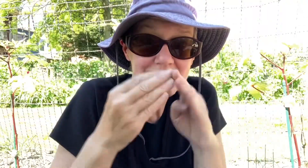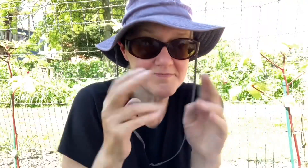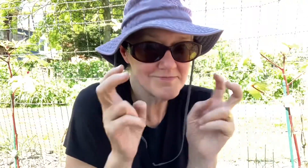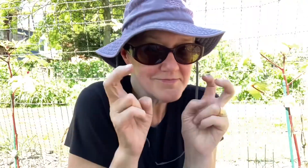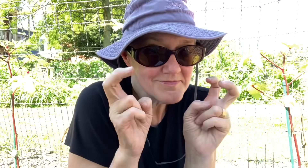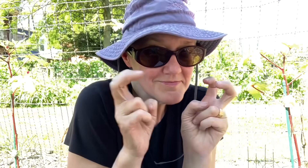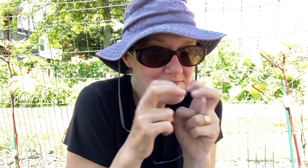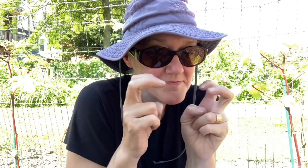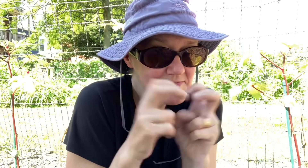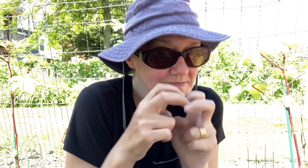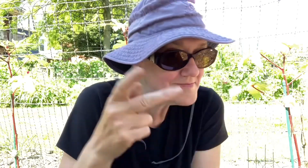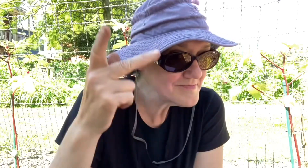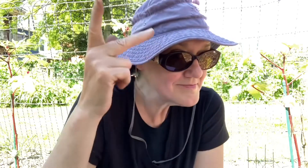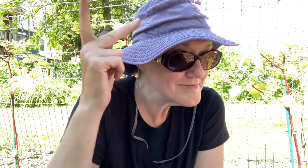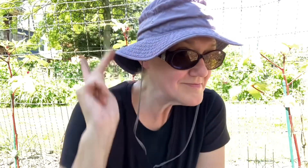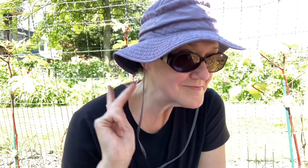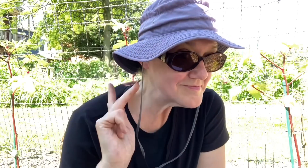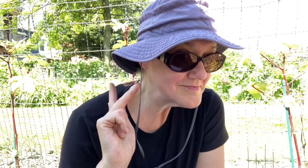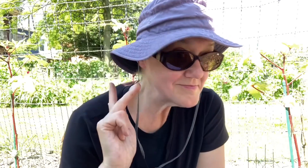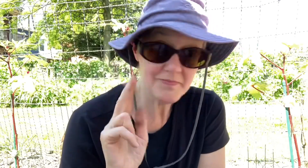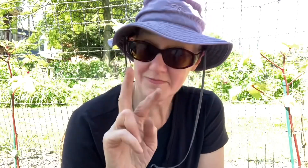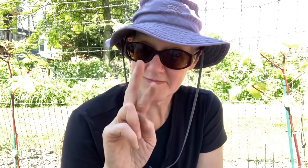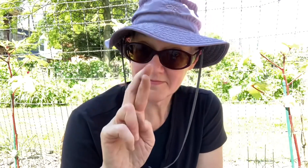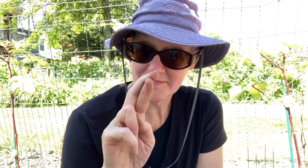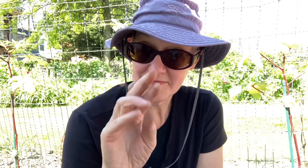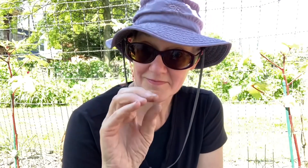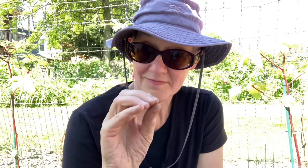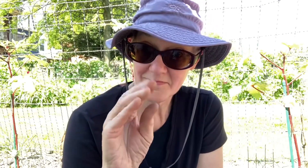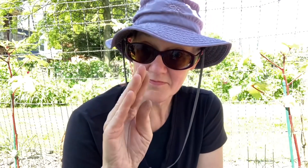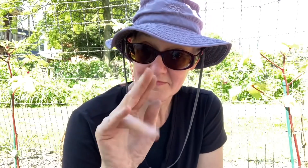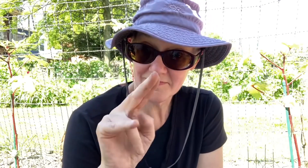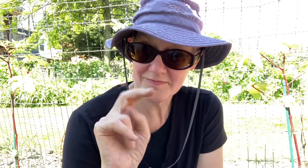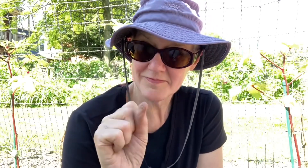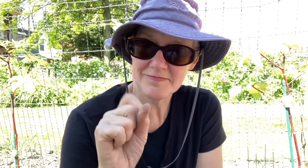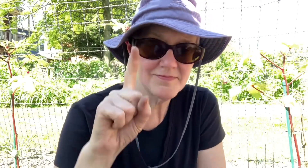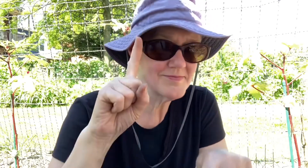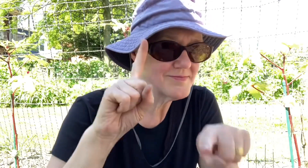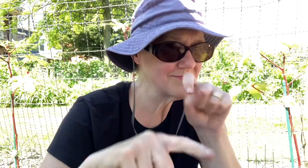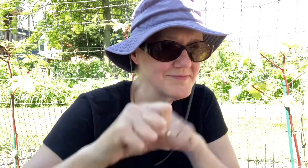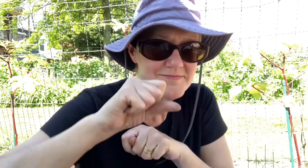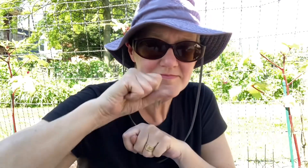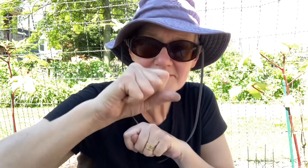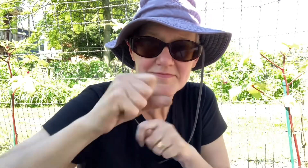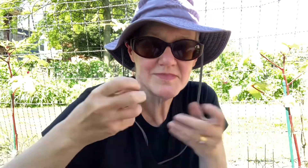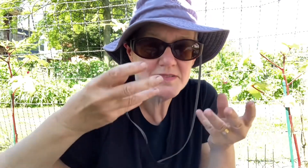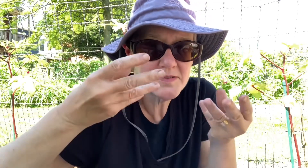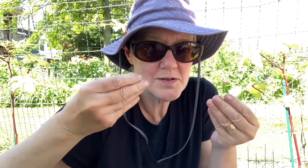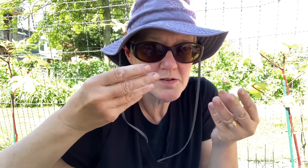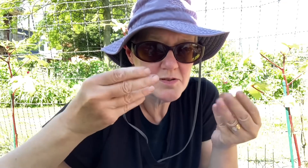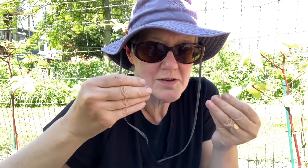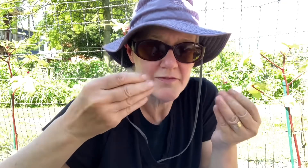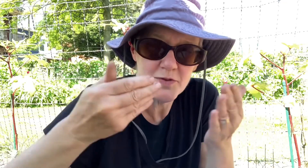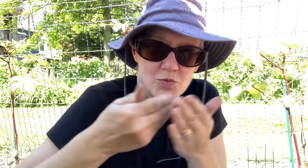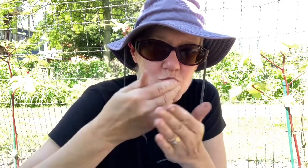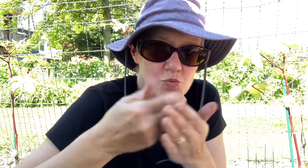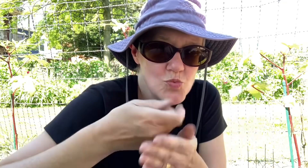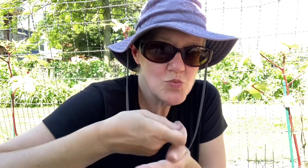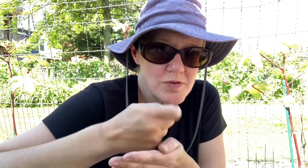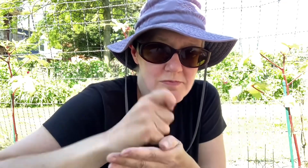Now here in the city, squirrels, skunks, and robins can't resist the soft,